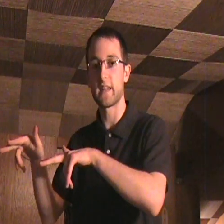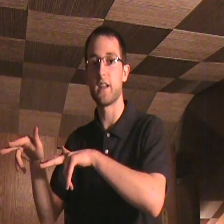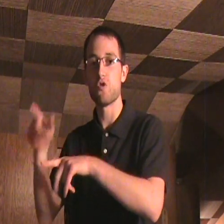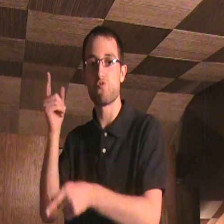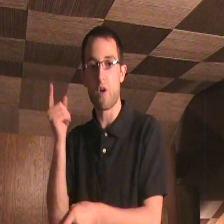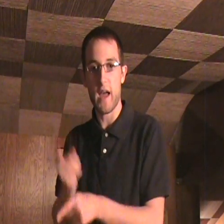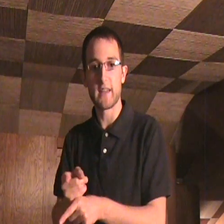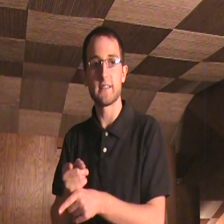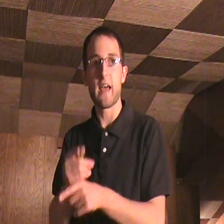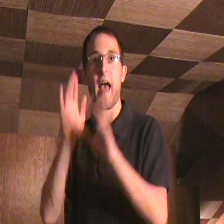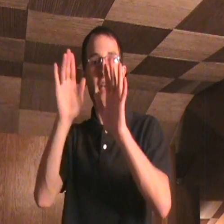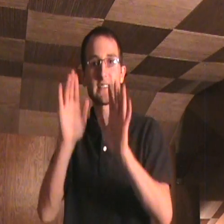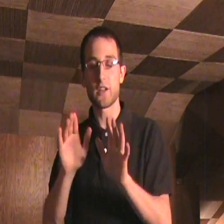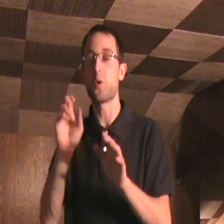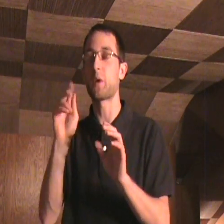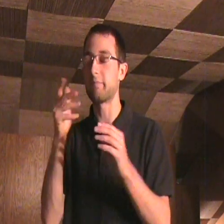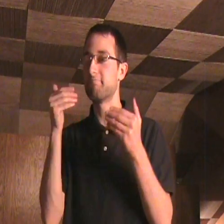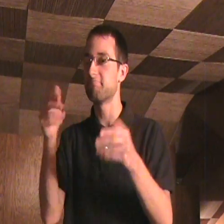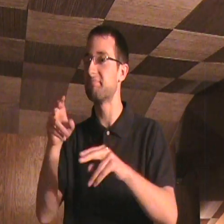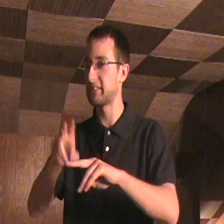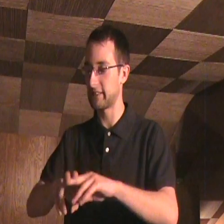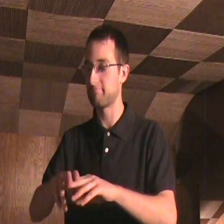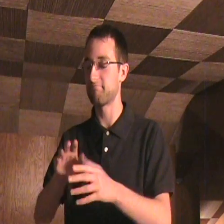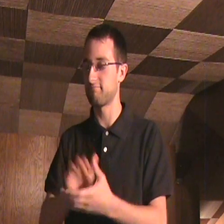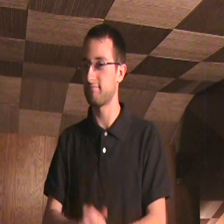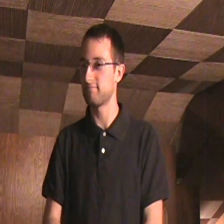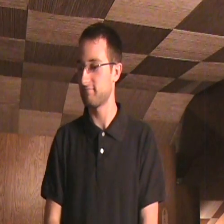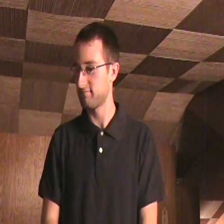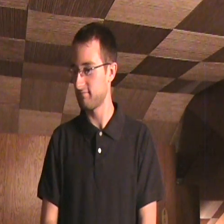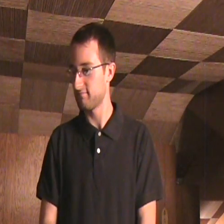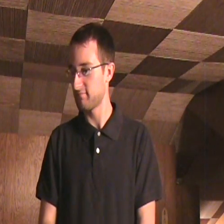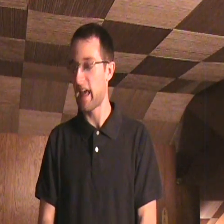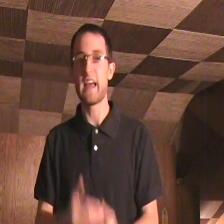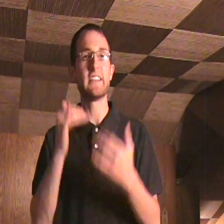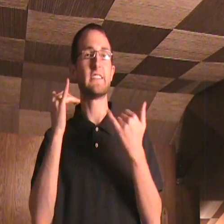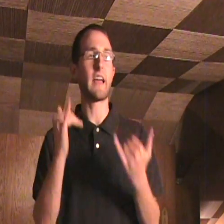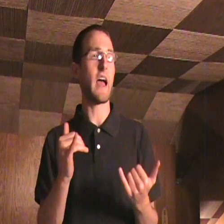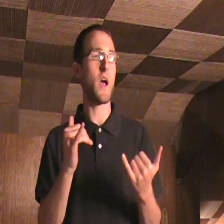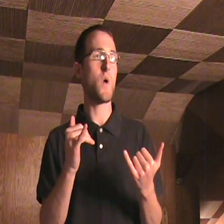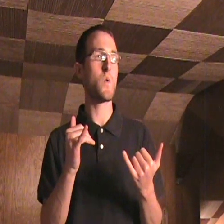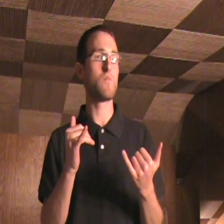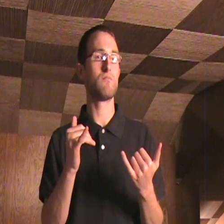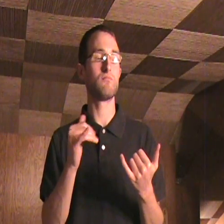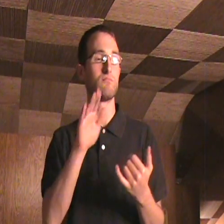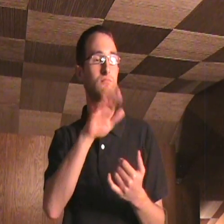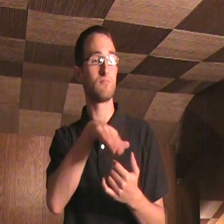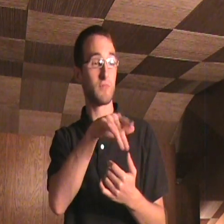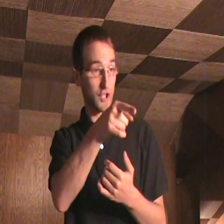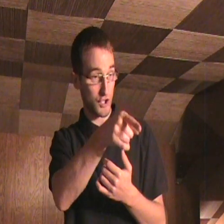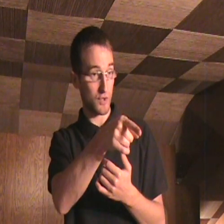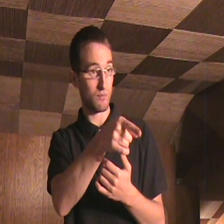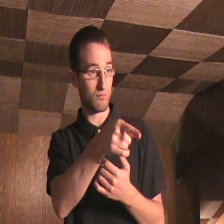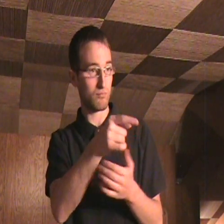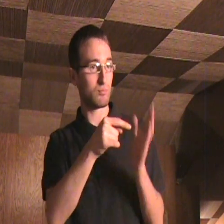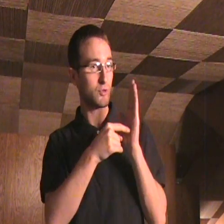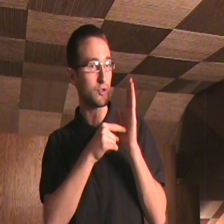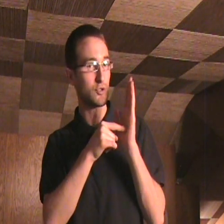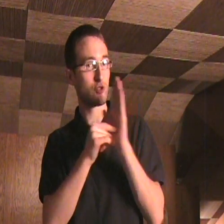Excellent. Okay, have a seat. And let's have Anise. Can you show us an action word, please? Something different